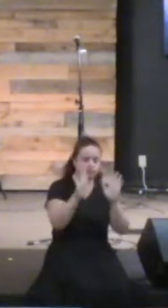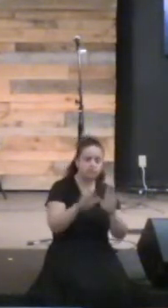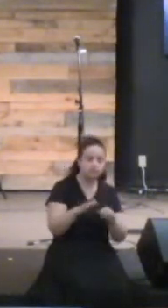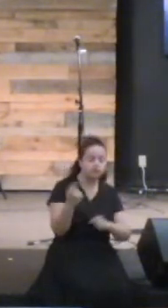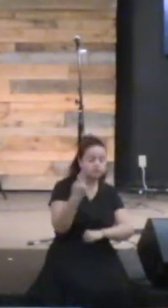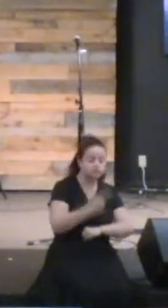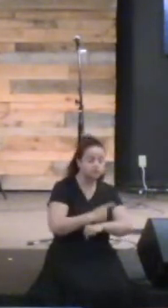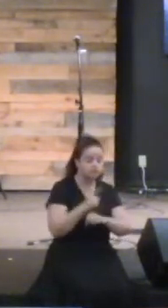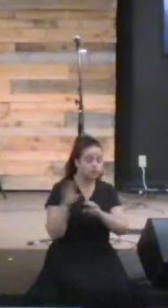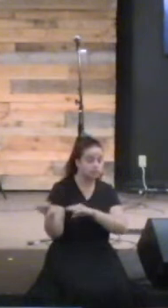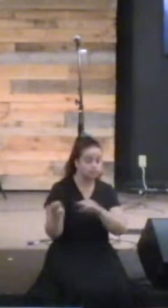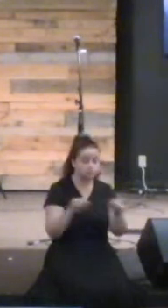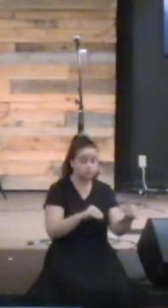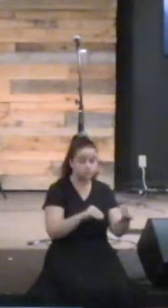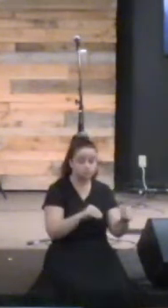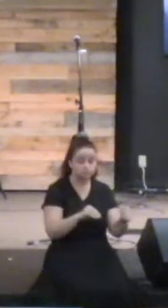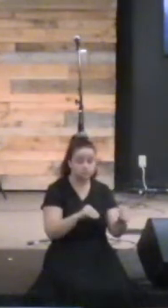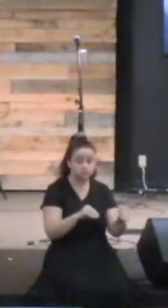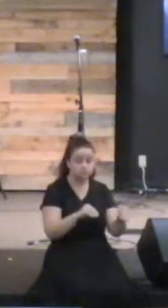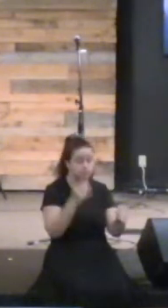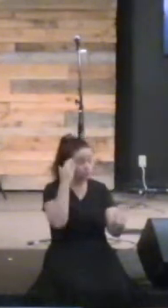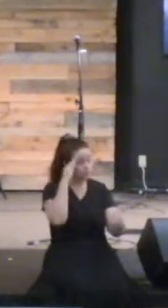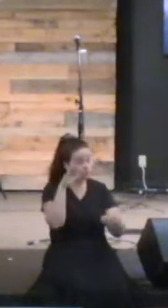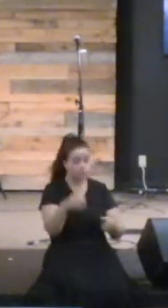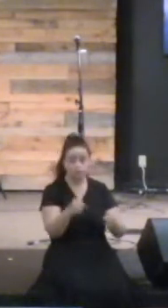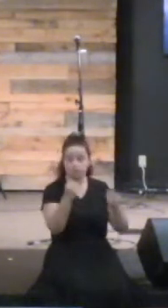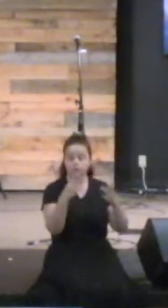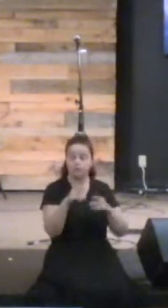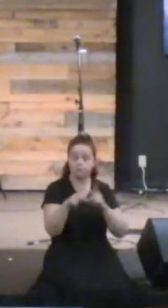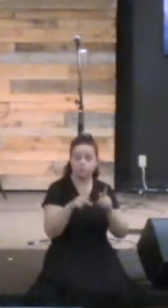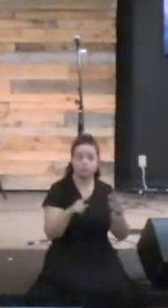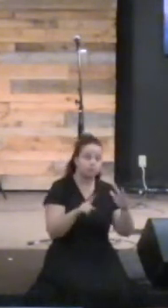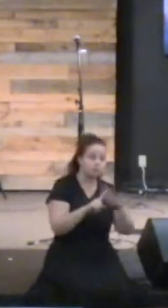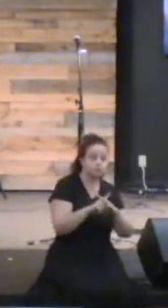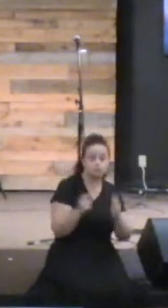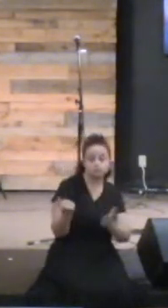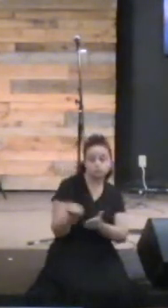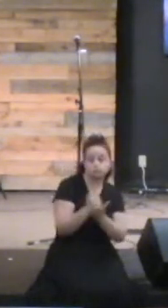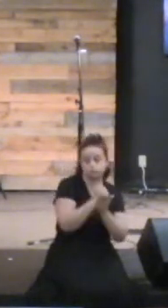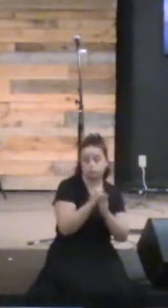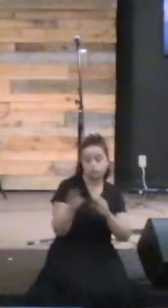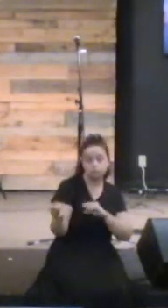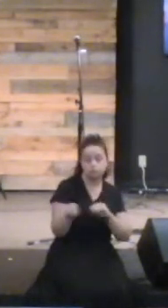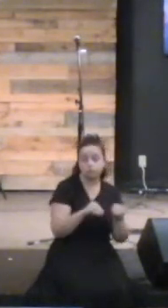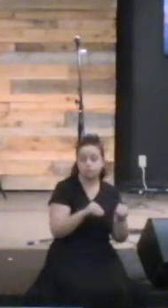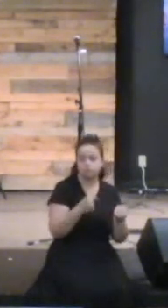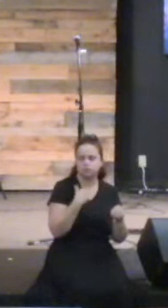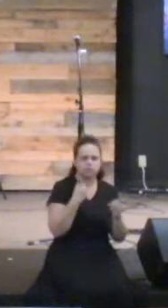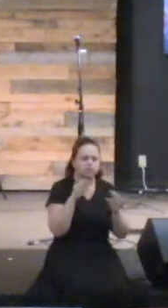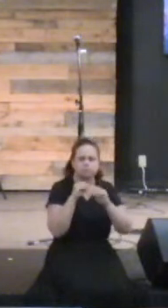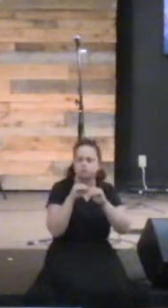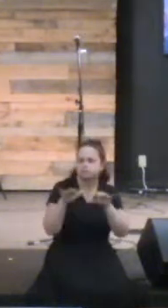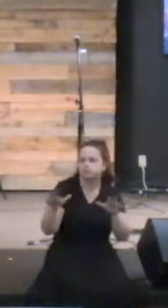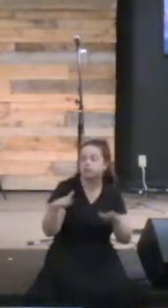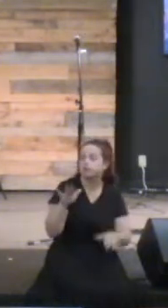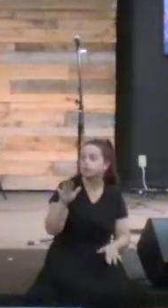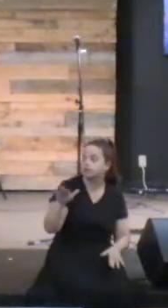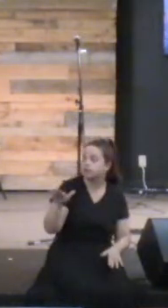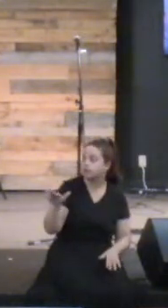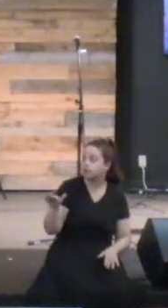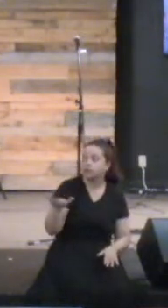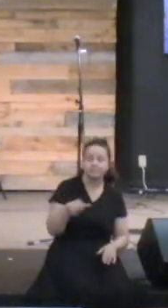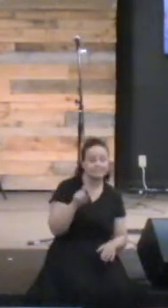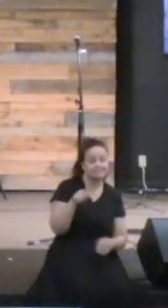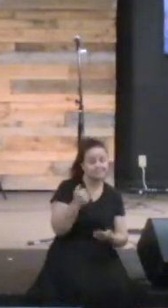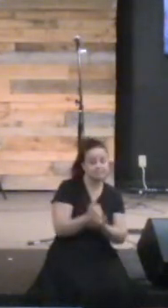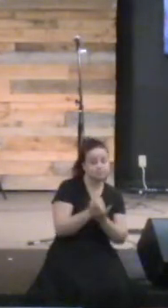move we didn't know how much people were going to come out right we didn't know how many people were going to come out to help us you know kind of spread the word out hey boop